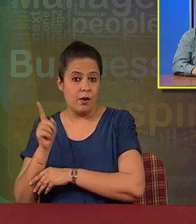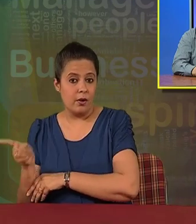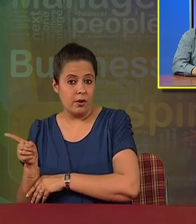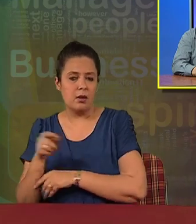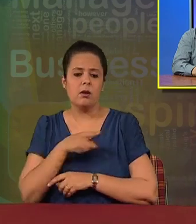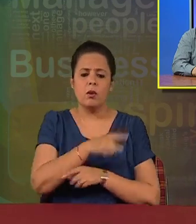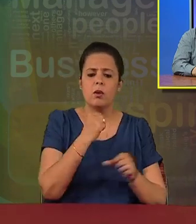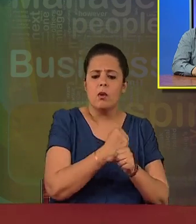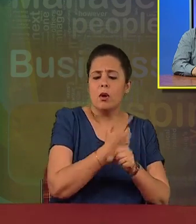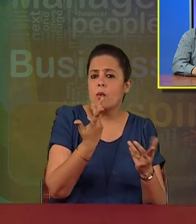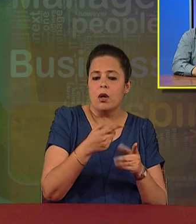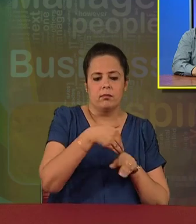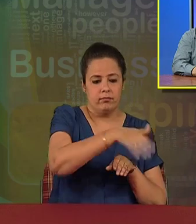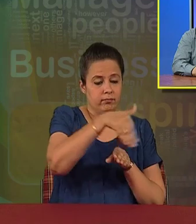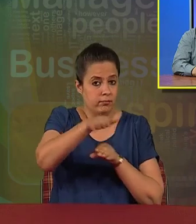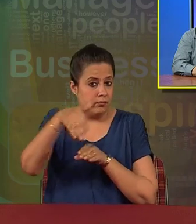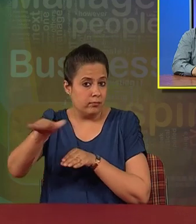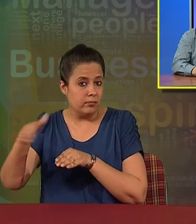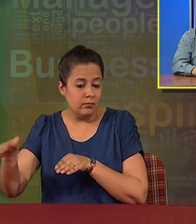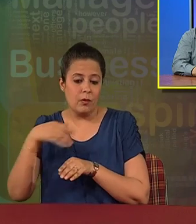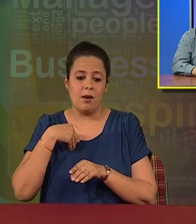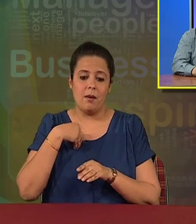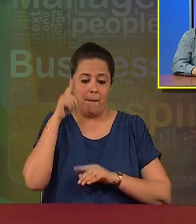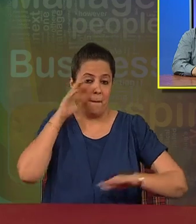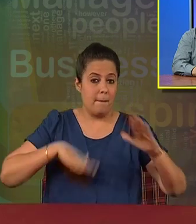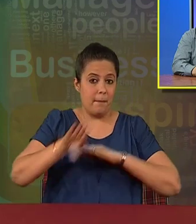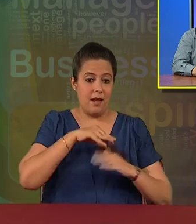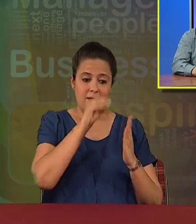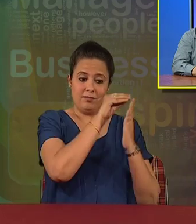their activities toward the attainment of whatever plan they have